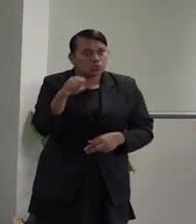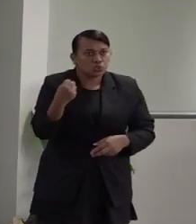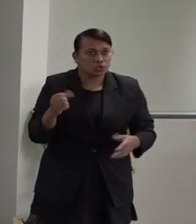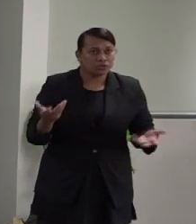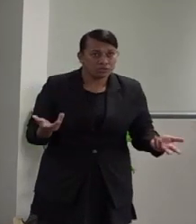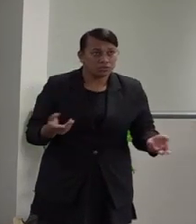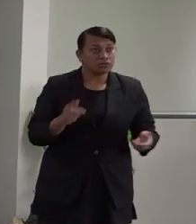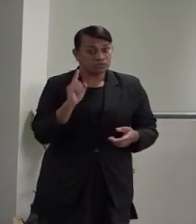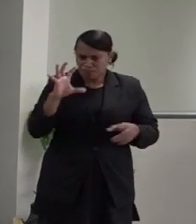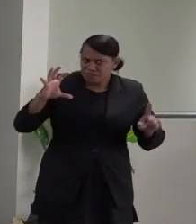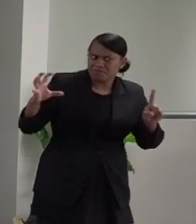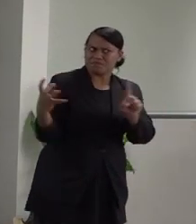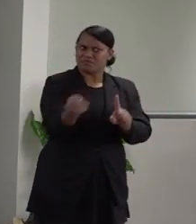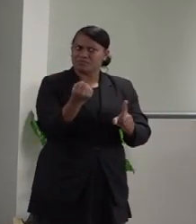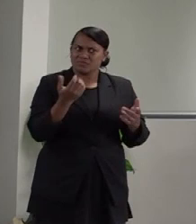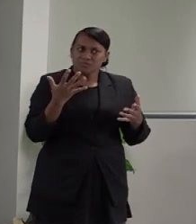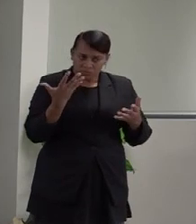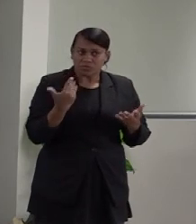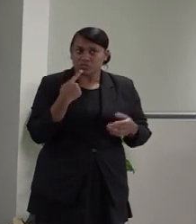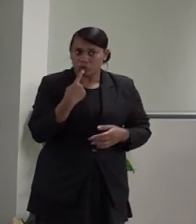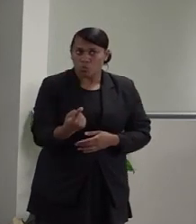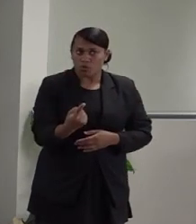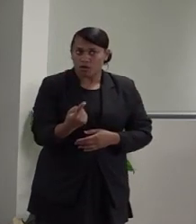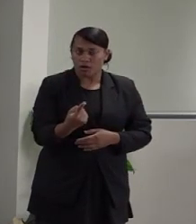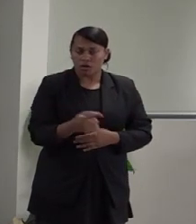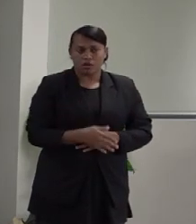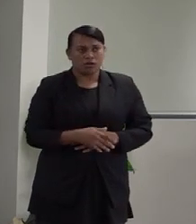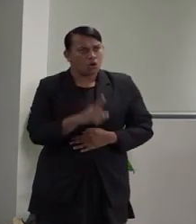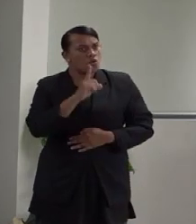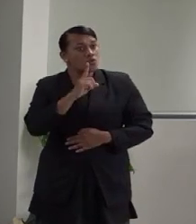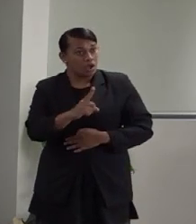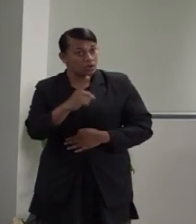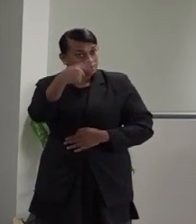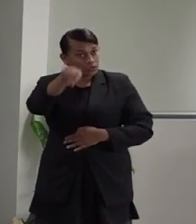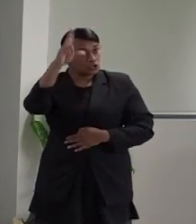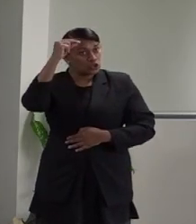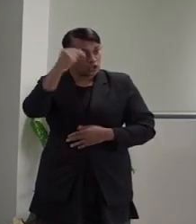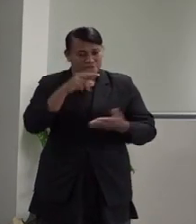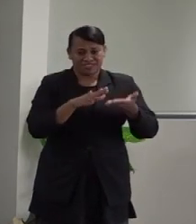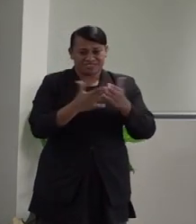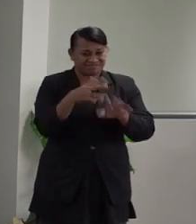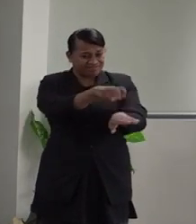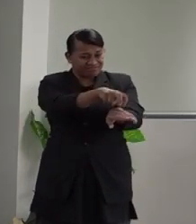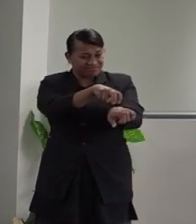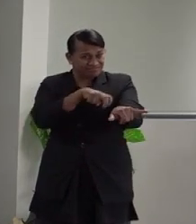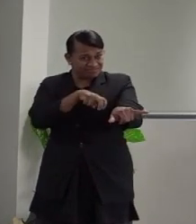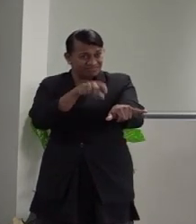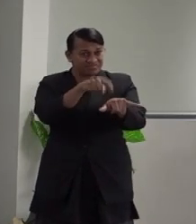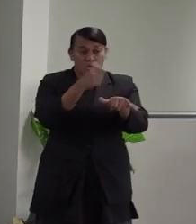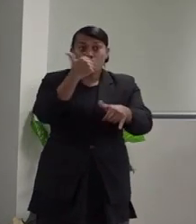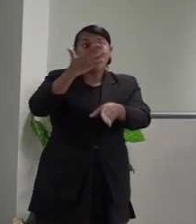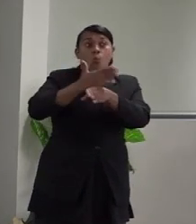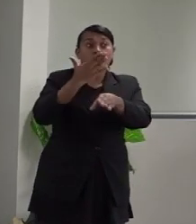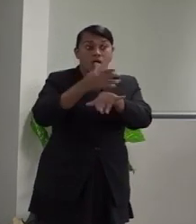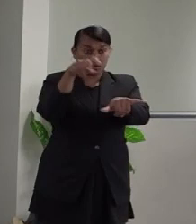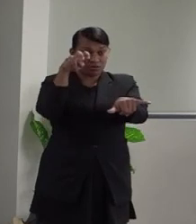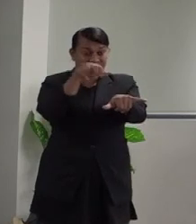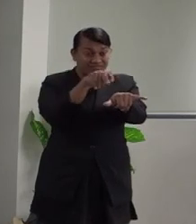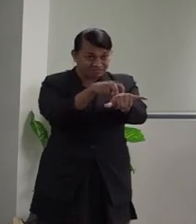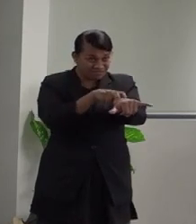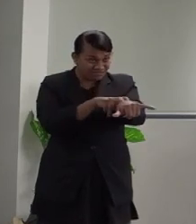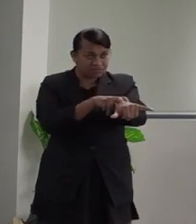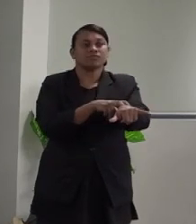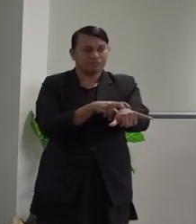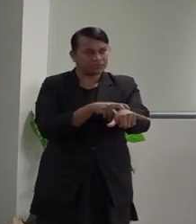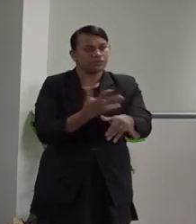compulsory, legally mandated order. And these Fijians will be investigated if necessary. They will be arrested, charged,